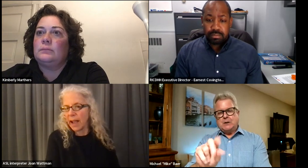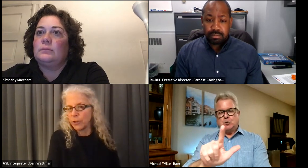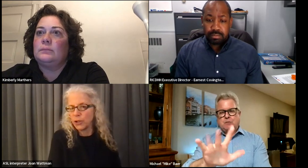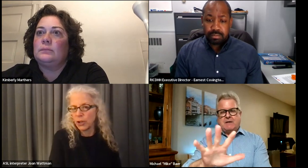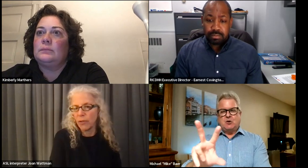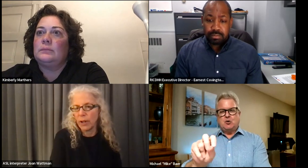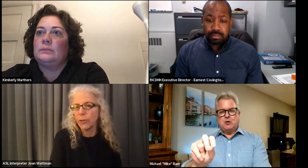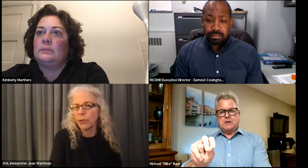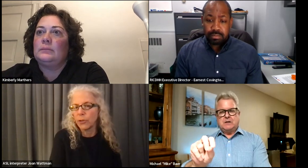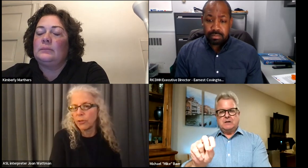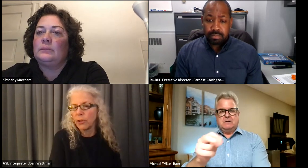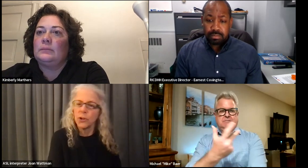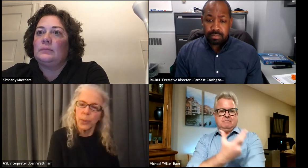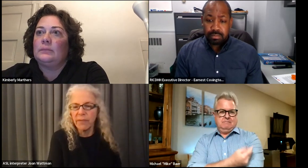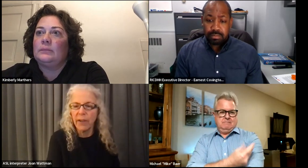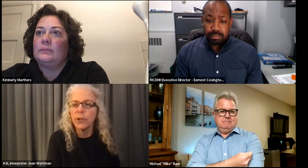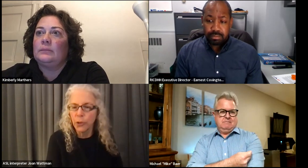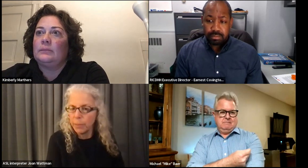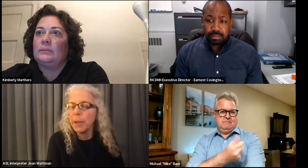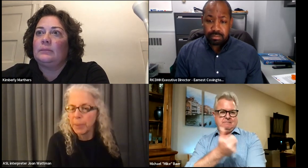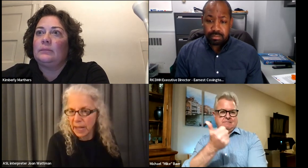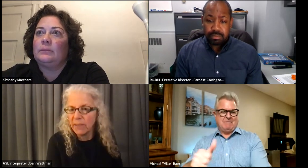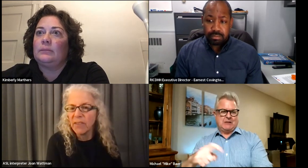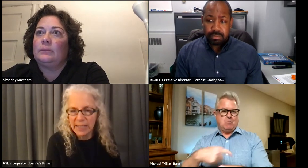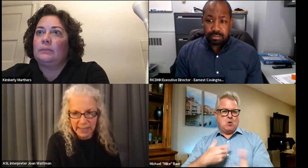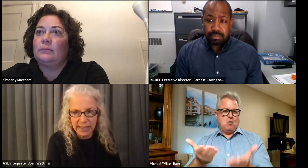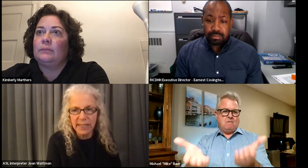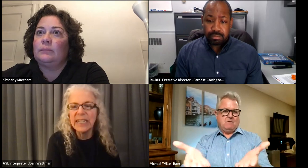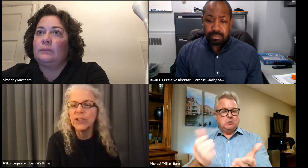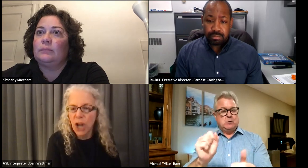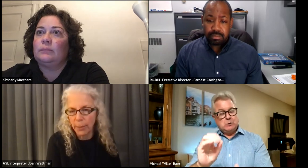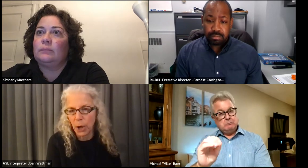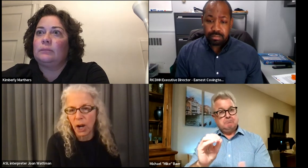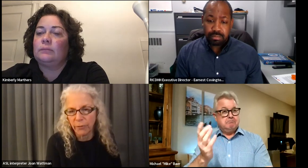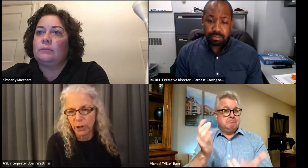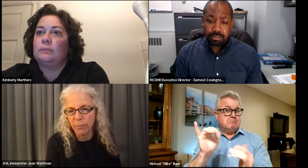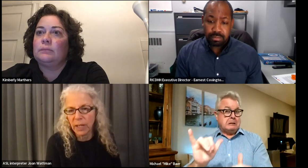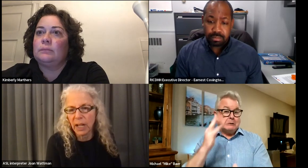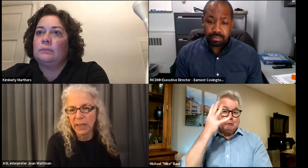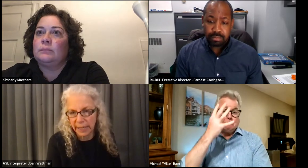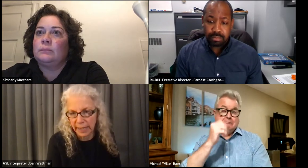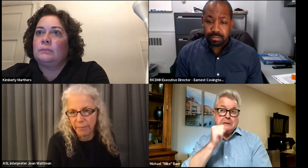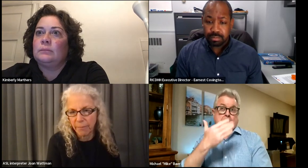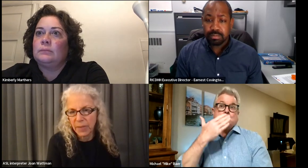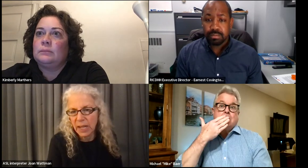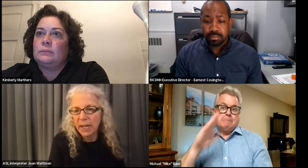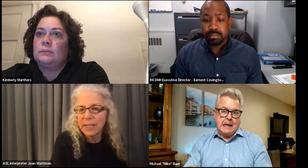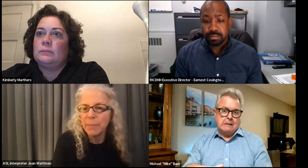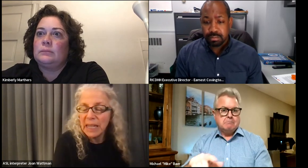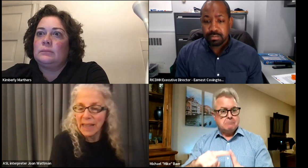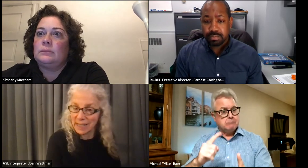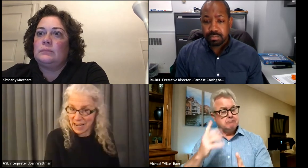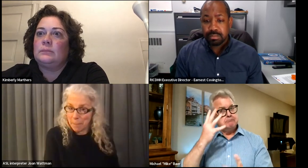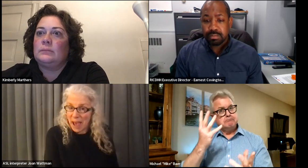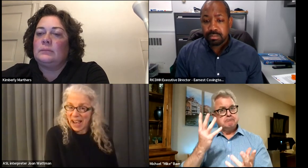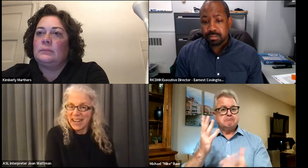tend to average around 25 to 30 people getting vaccines each time we offer a clinic. To